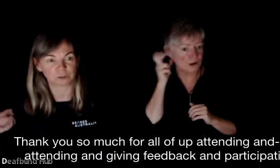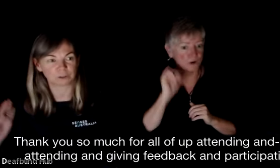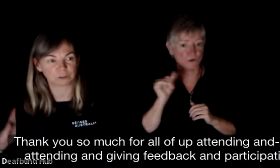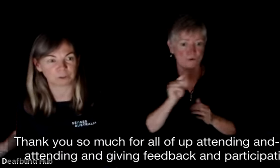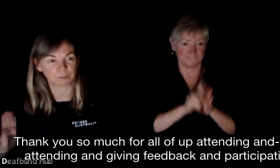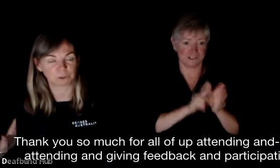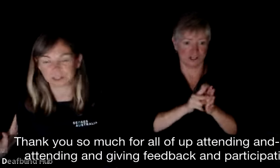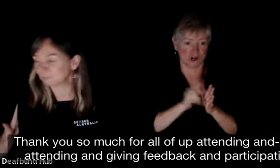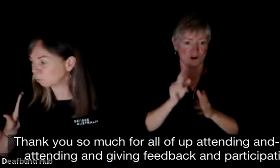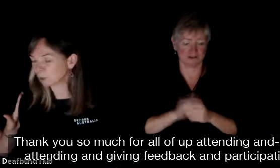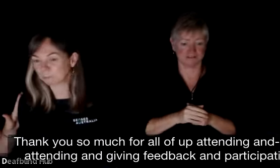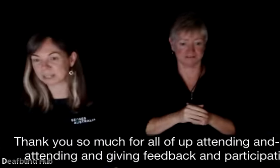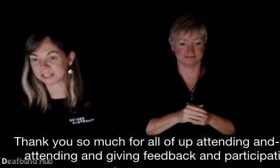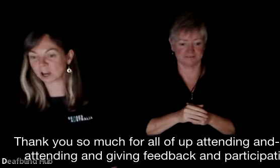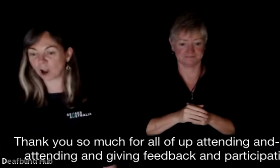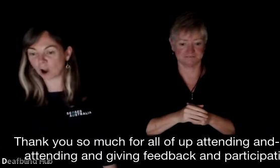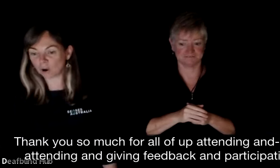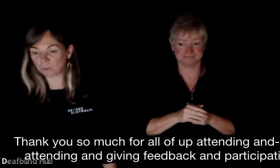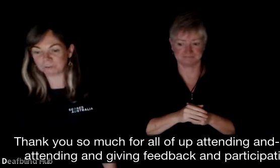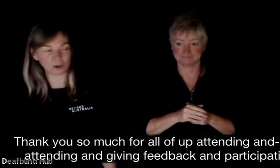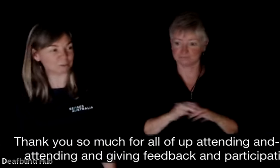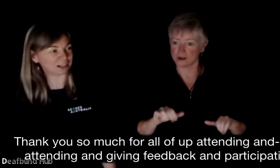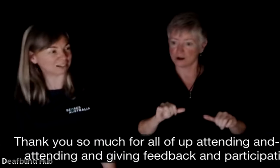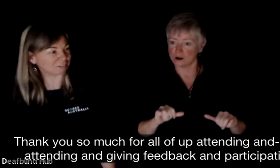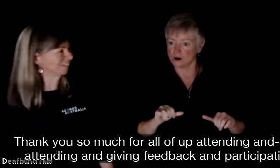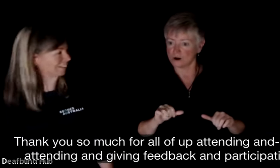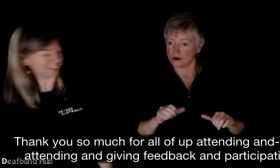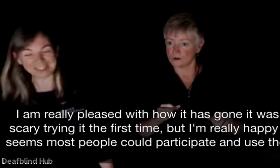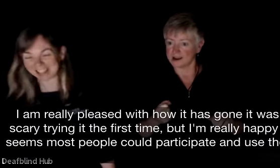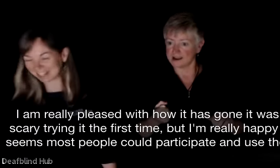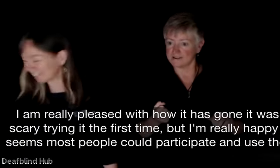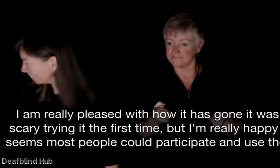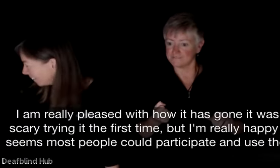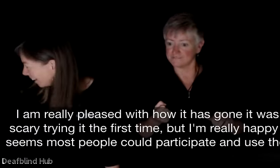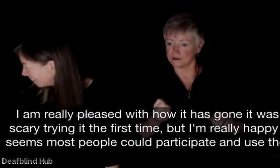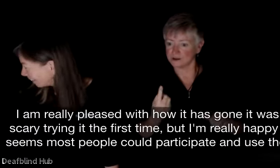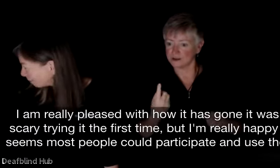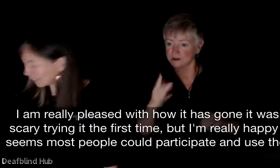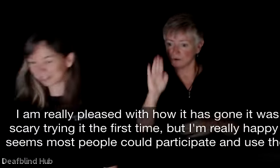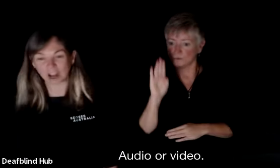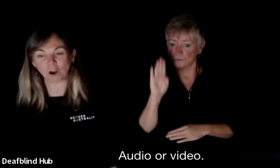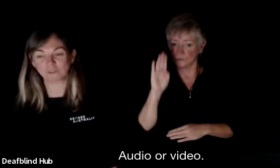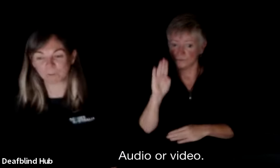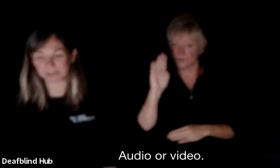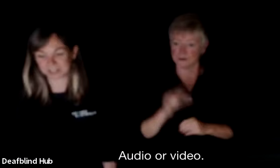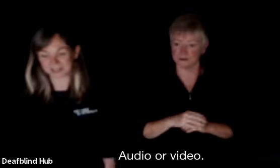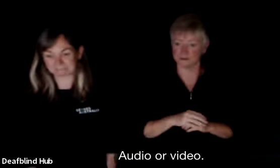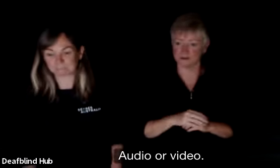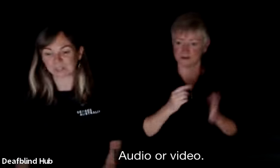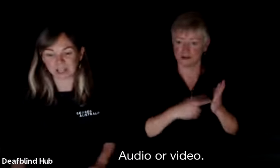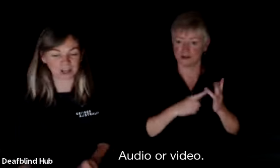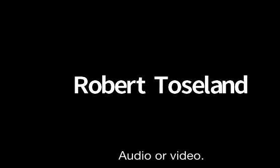video, whatever worked best. Oh, we've got another taker. Whose hand is that? Robert. Oh,